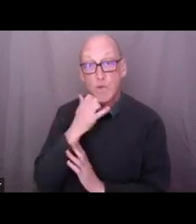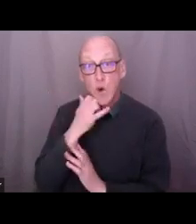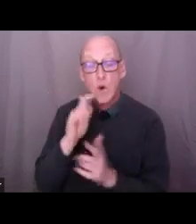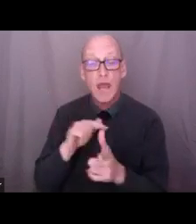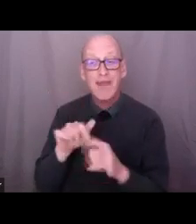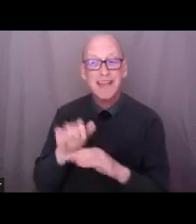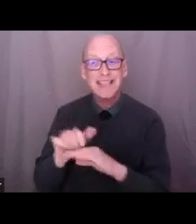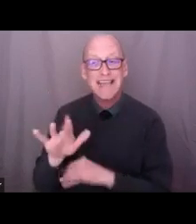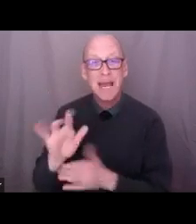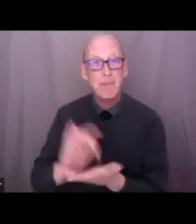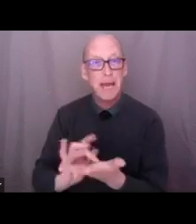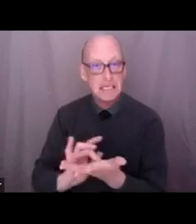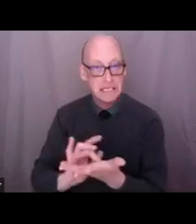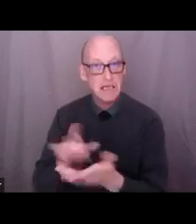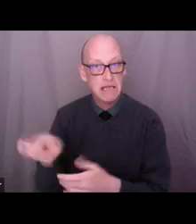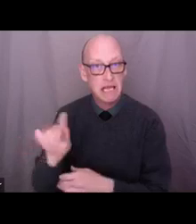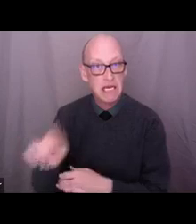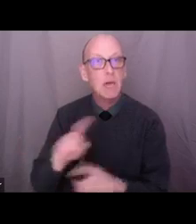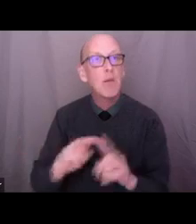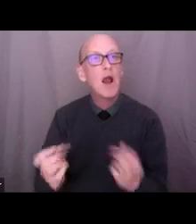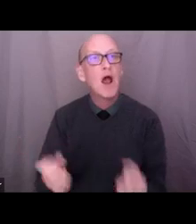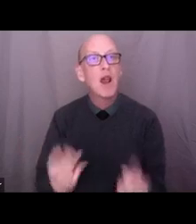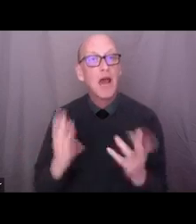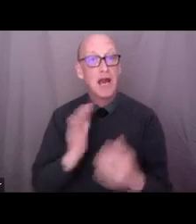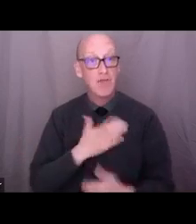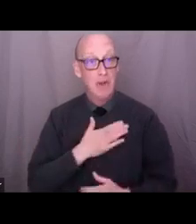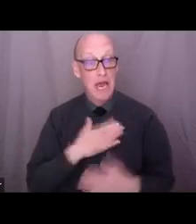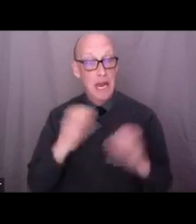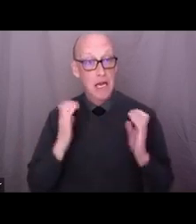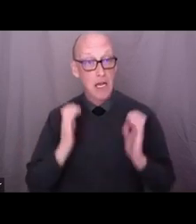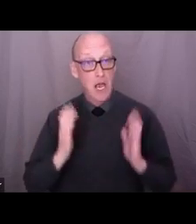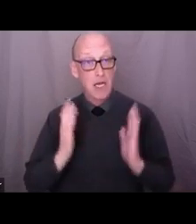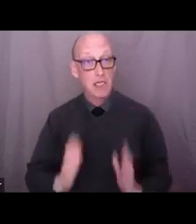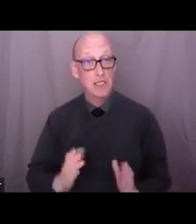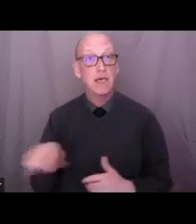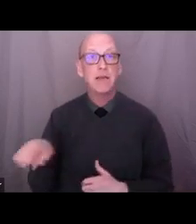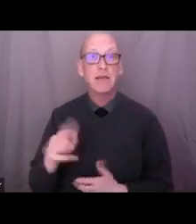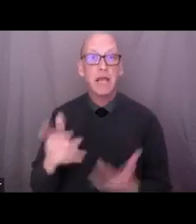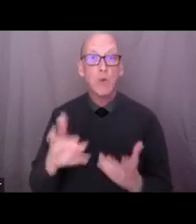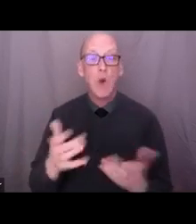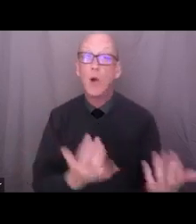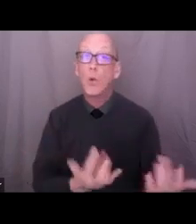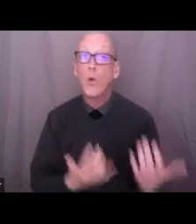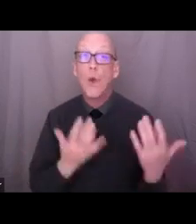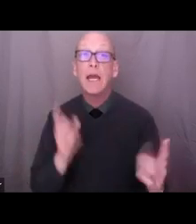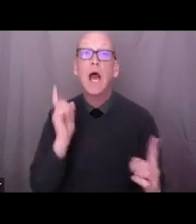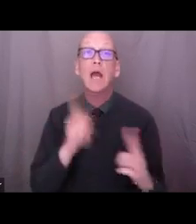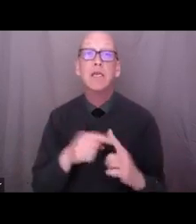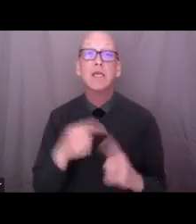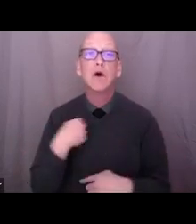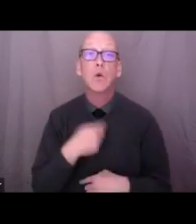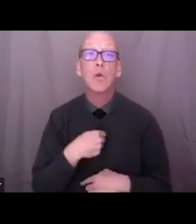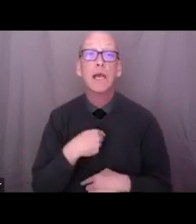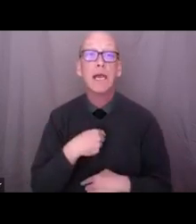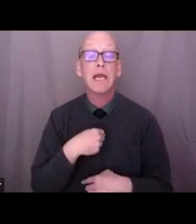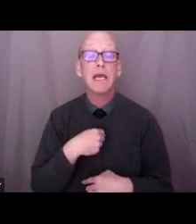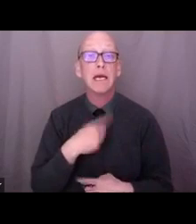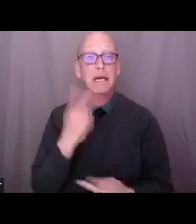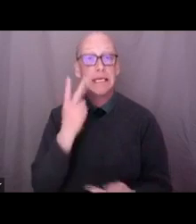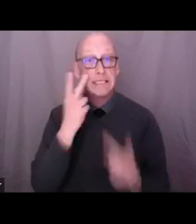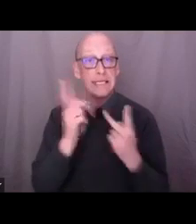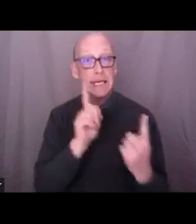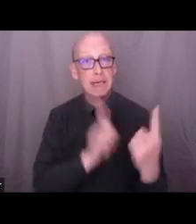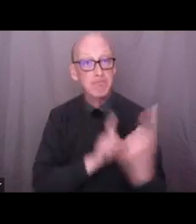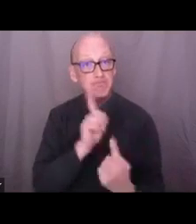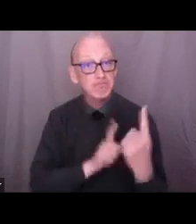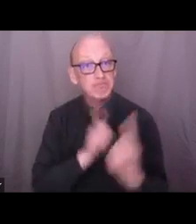that they needed. But a lot of my clients, they wanted to wait until we were actually seeing patients. And